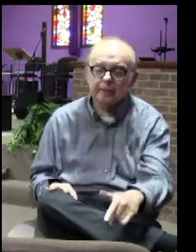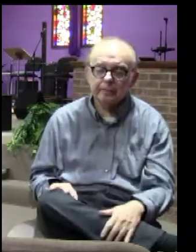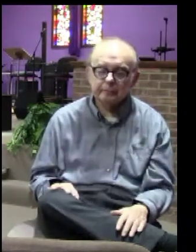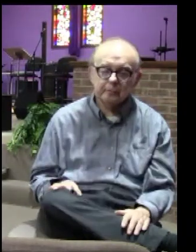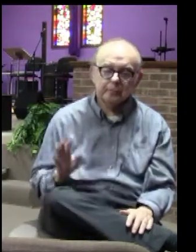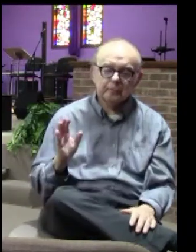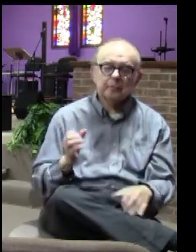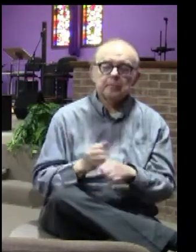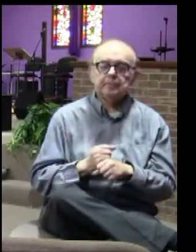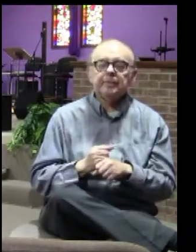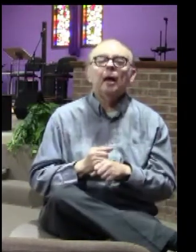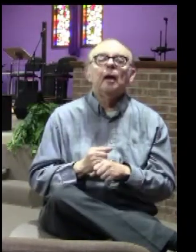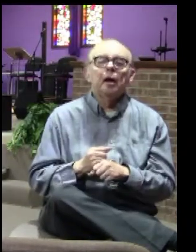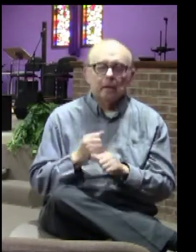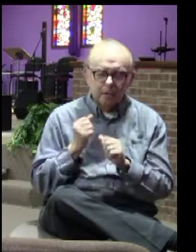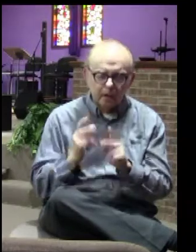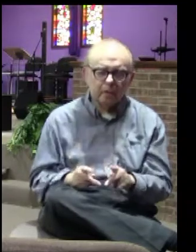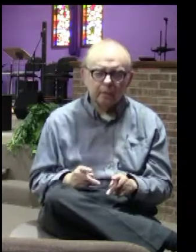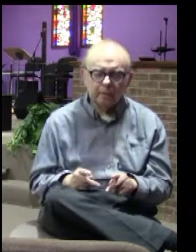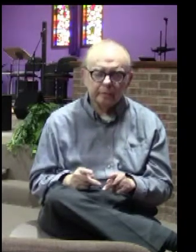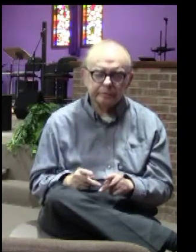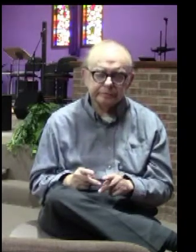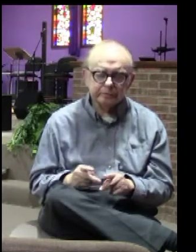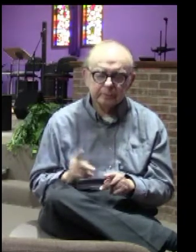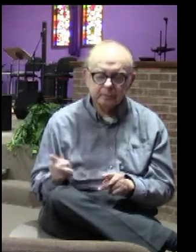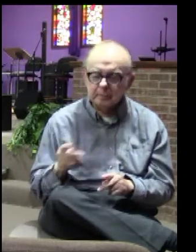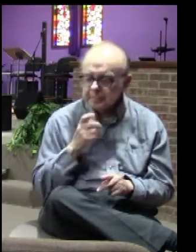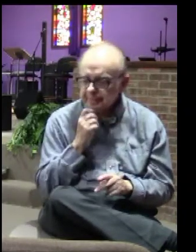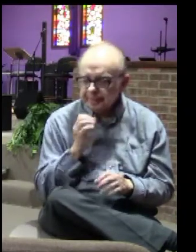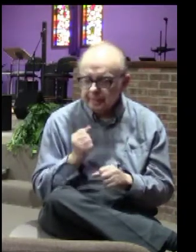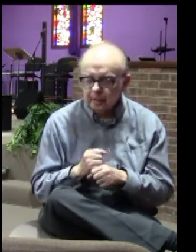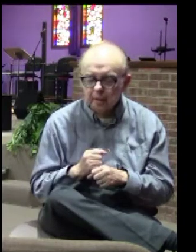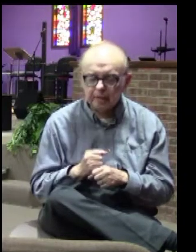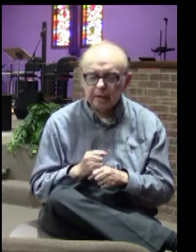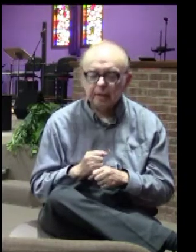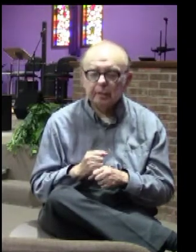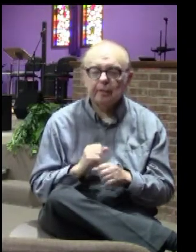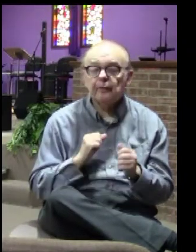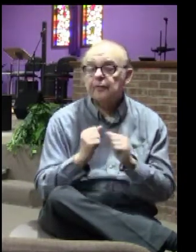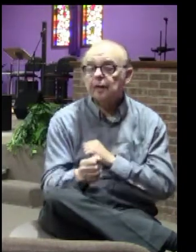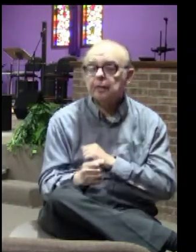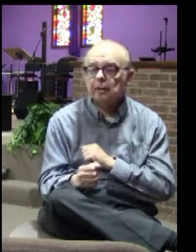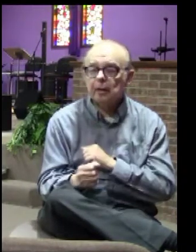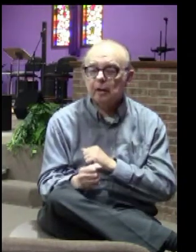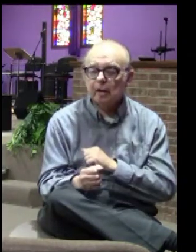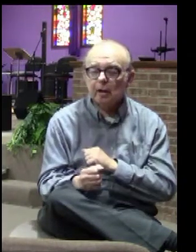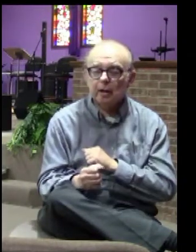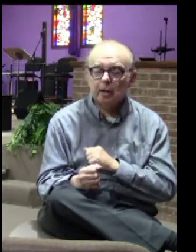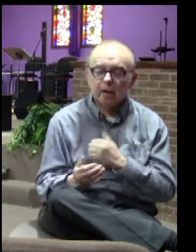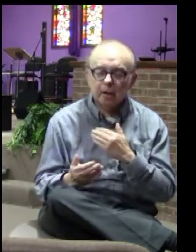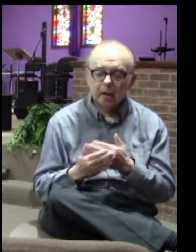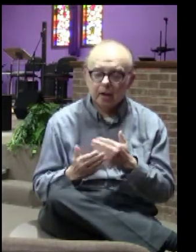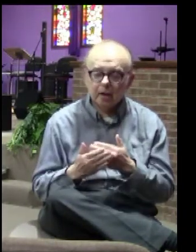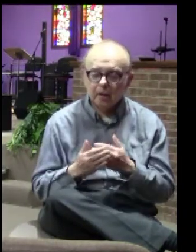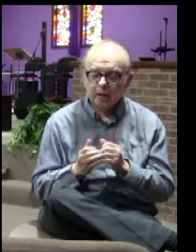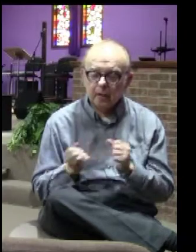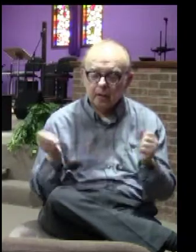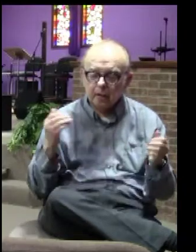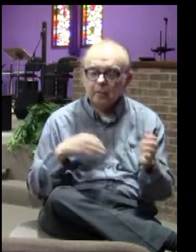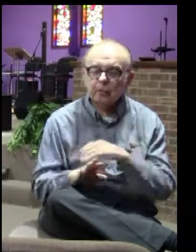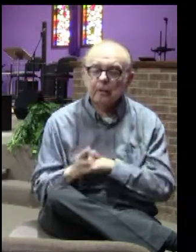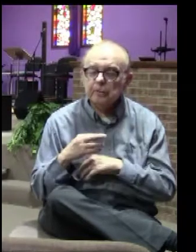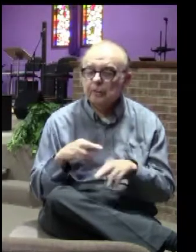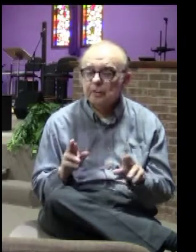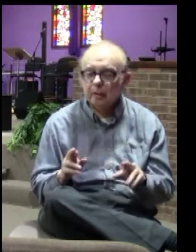And you've got to and everybody's trying to find out who can make it the farthest, the closest, without going into